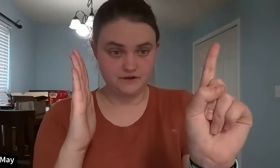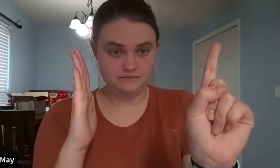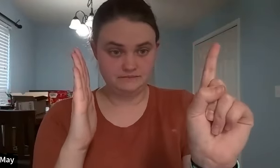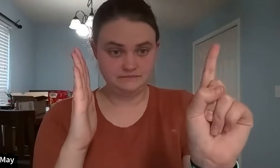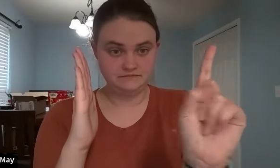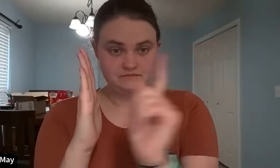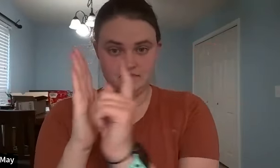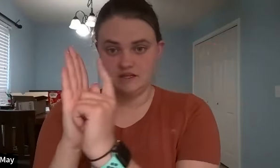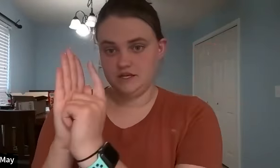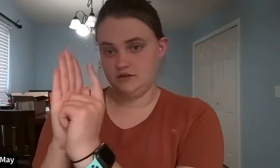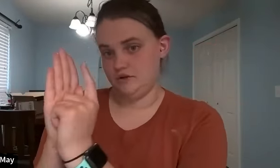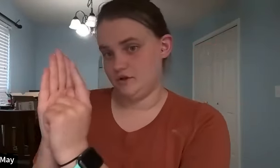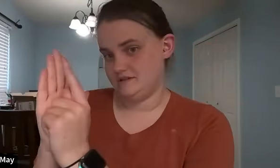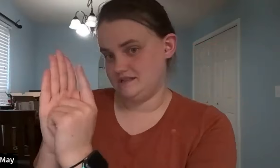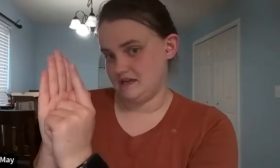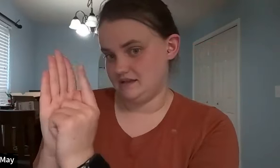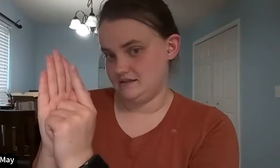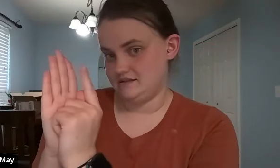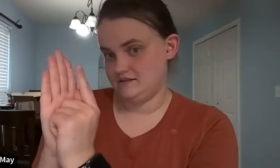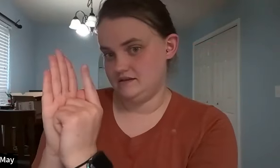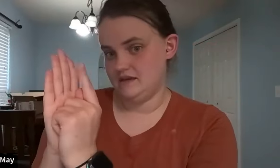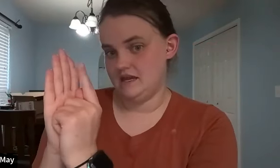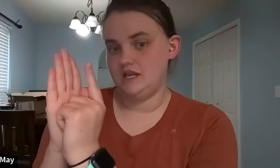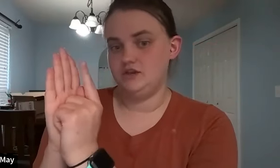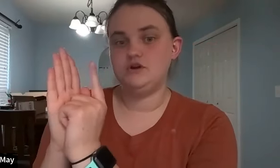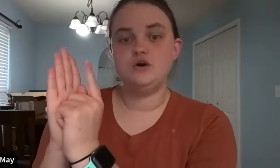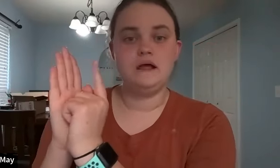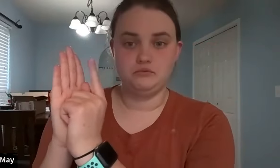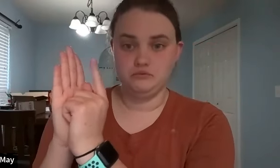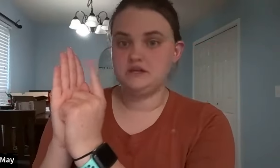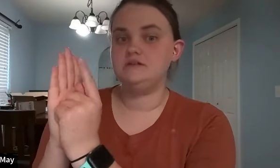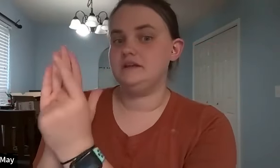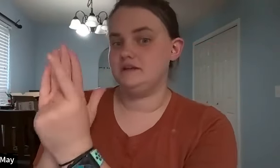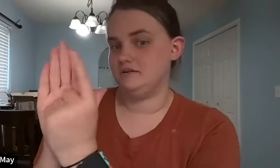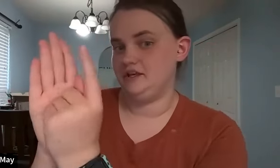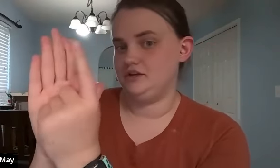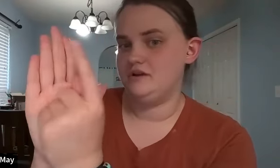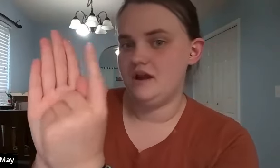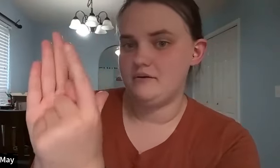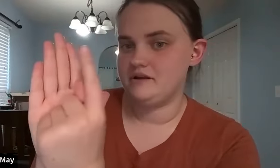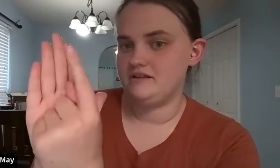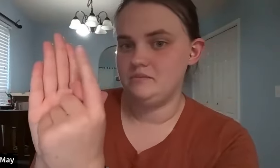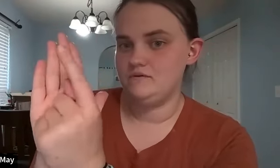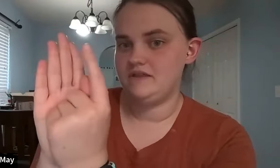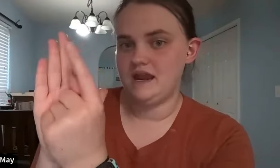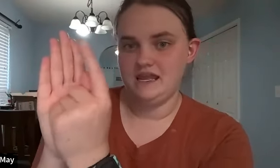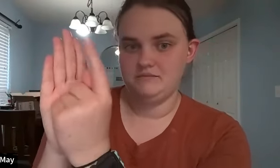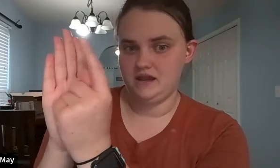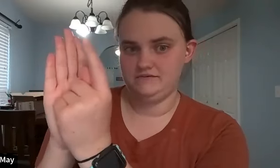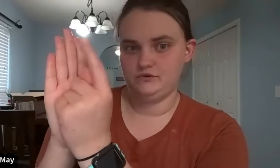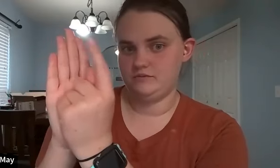finger. And you go seconds. And you go like real little. Like you're not really moving that hand back and forth